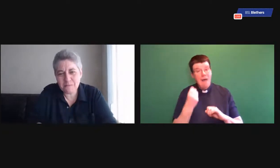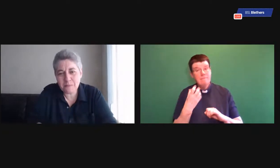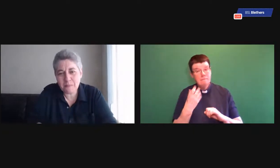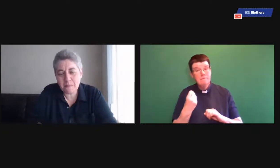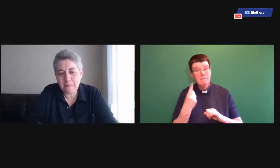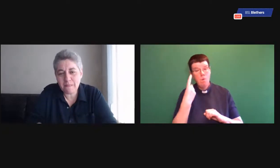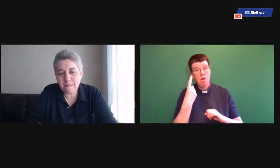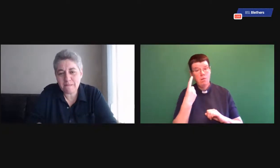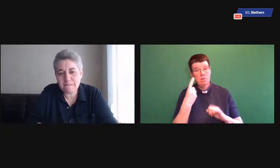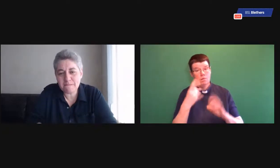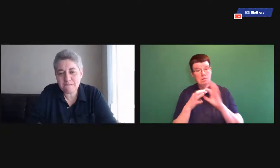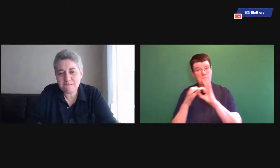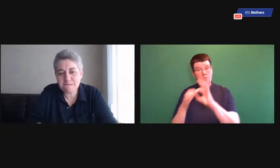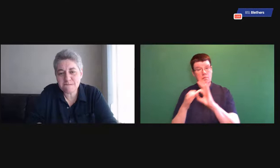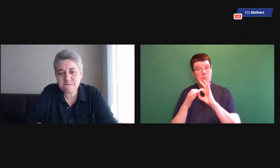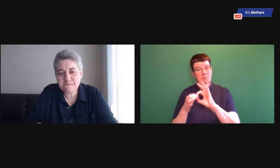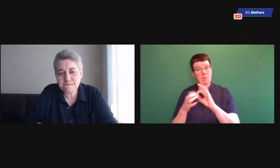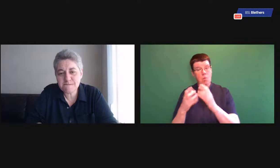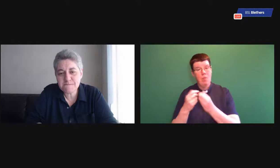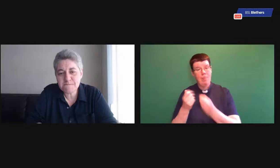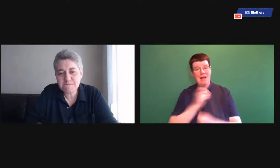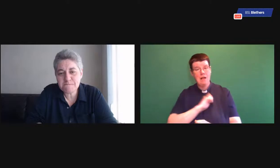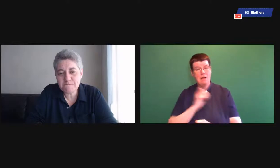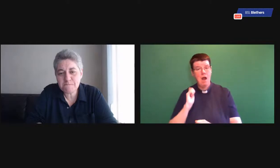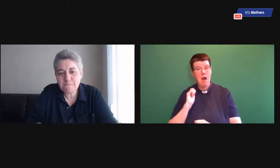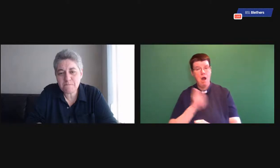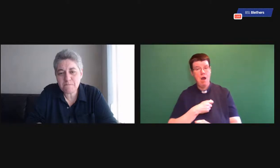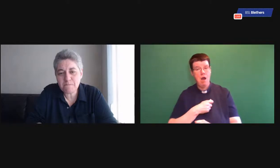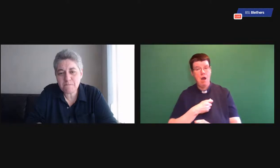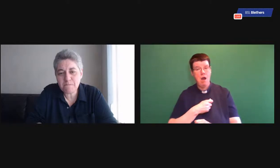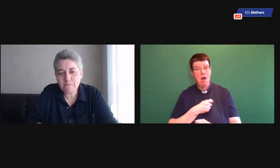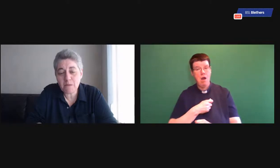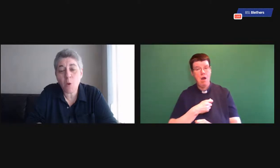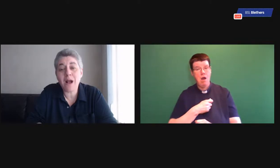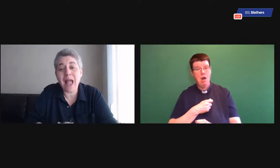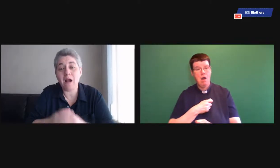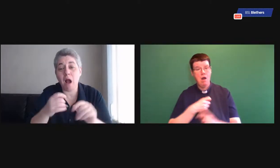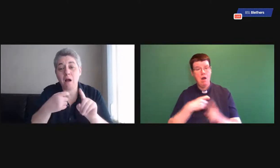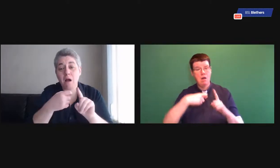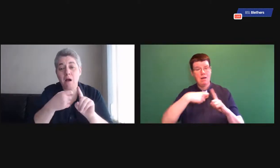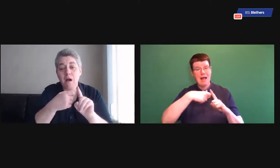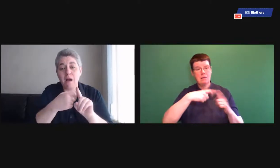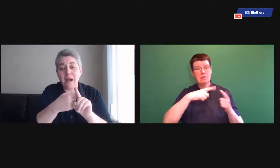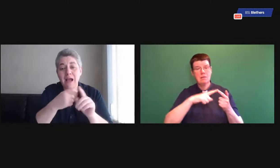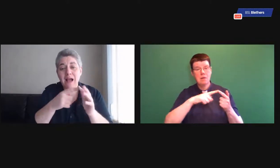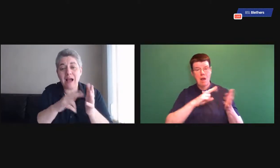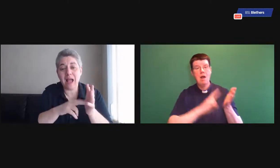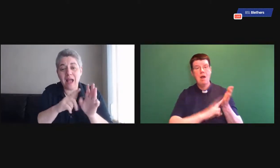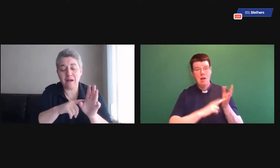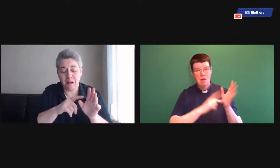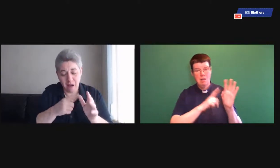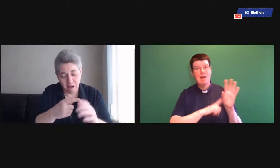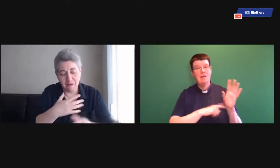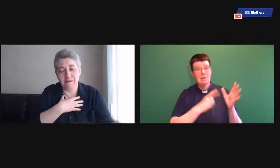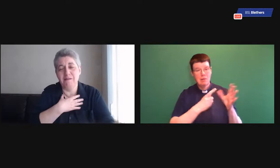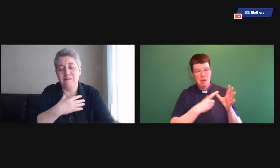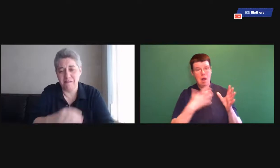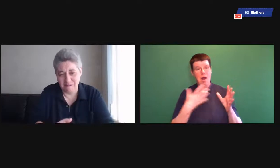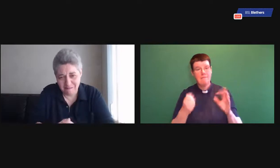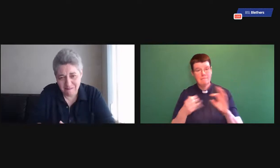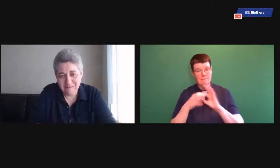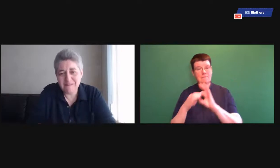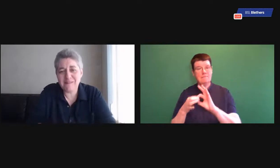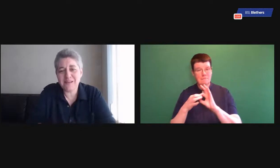here. However, I do have a contact